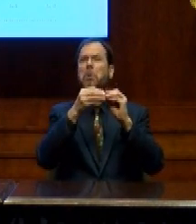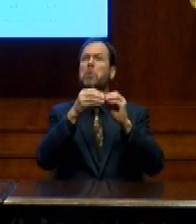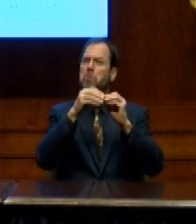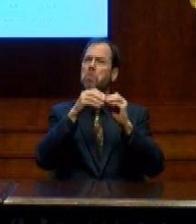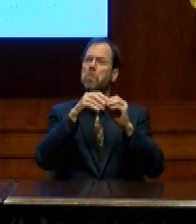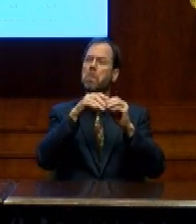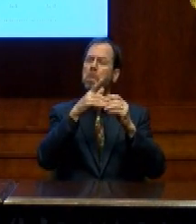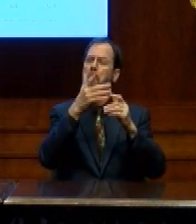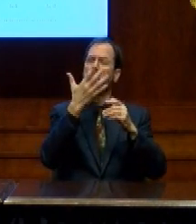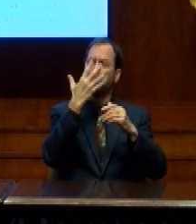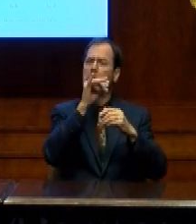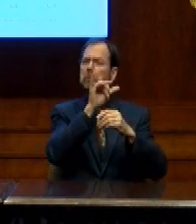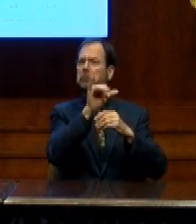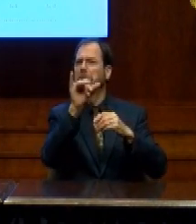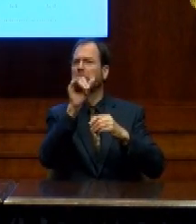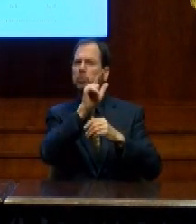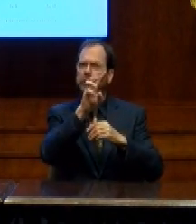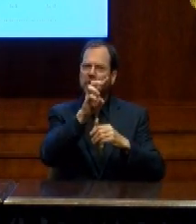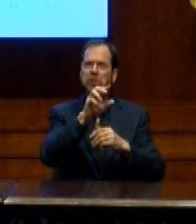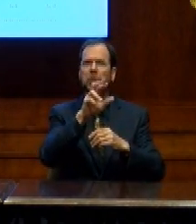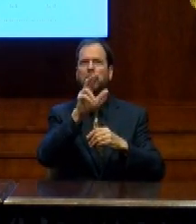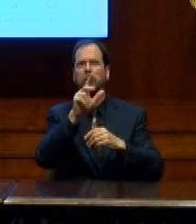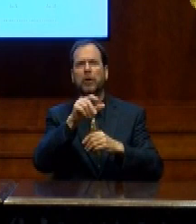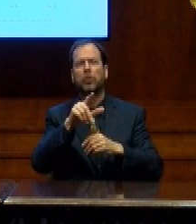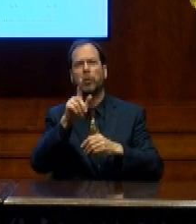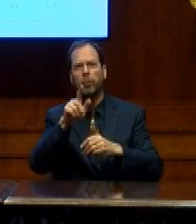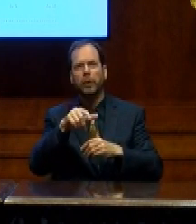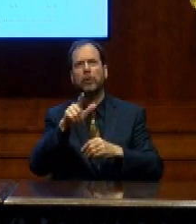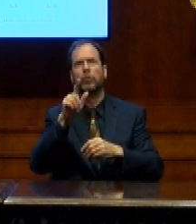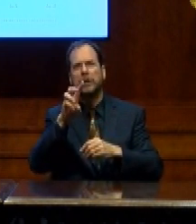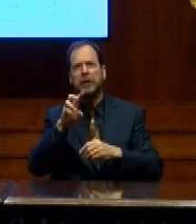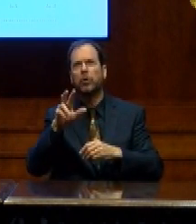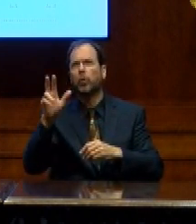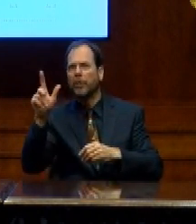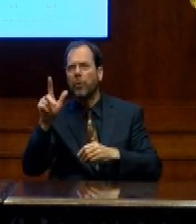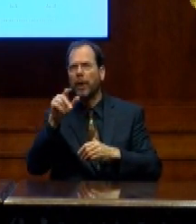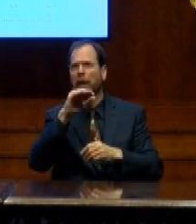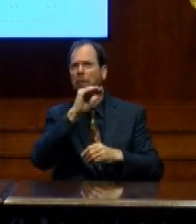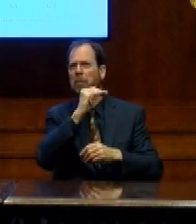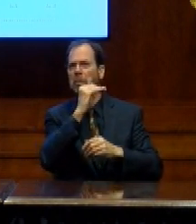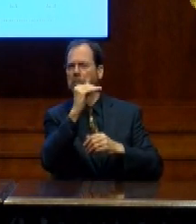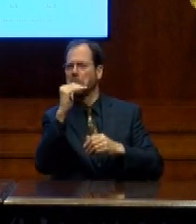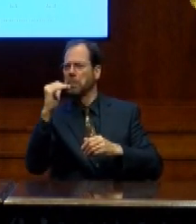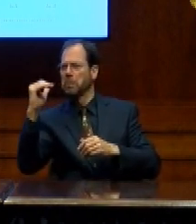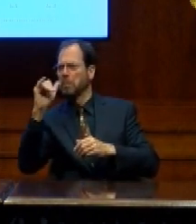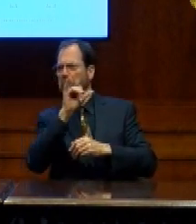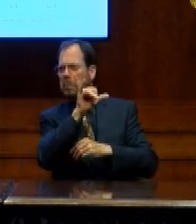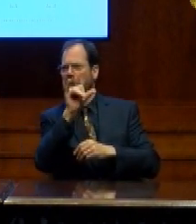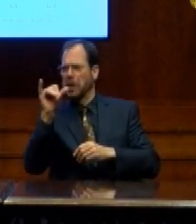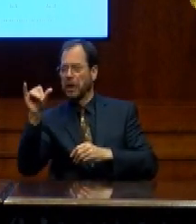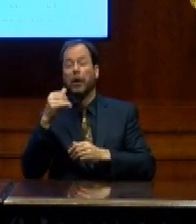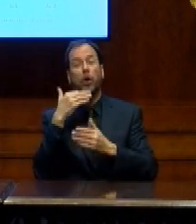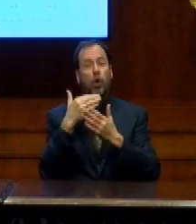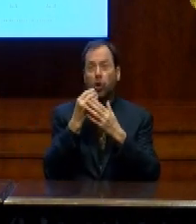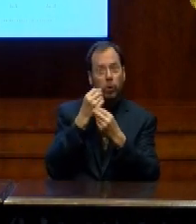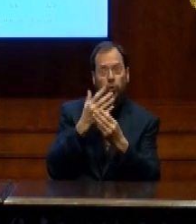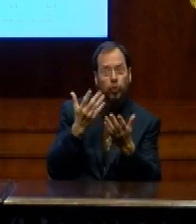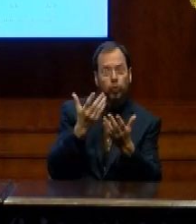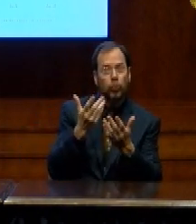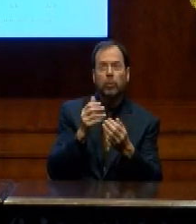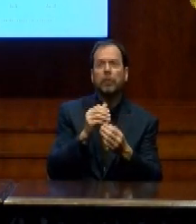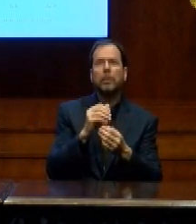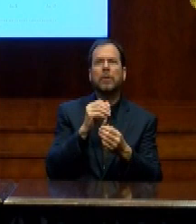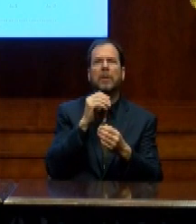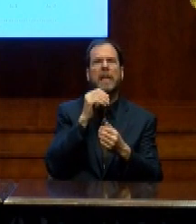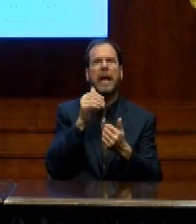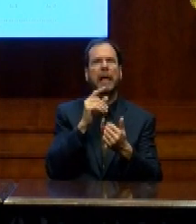stayed fairly consistent. You have 26, 23, 21, 26, 23. And so the good news is they haven't